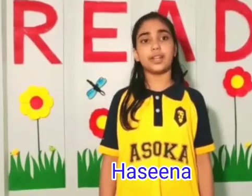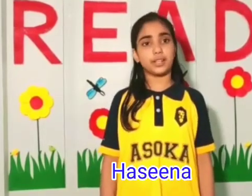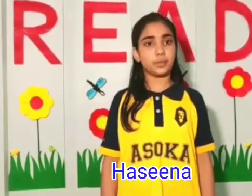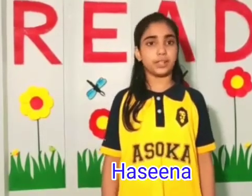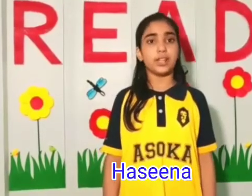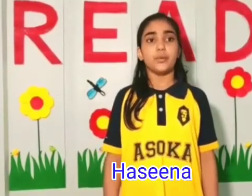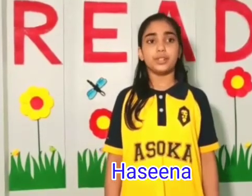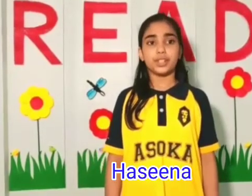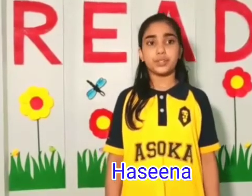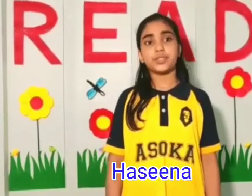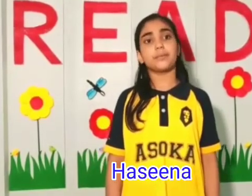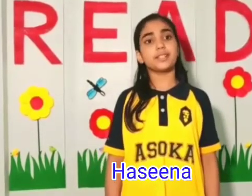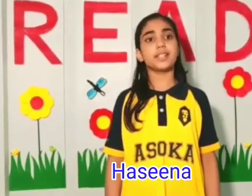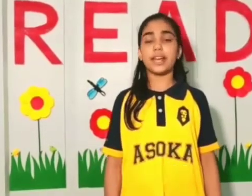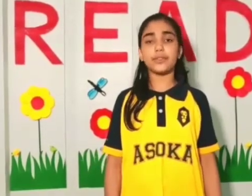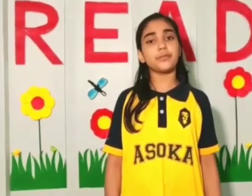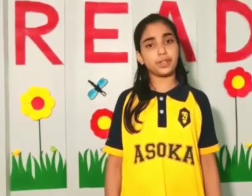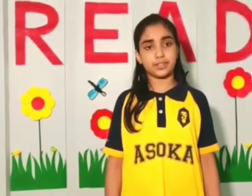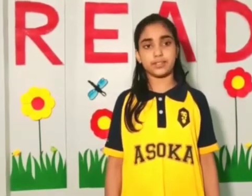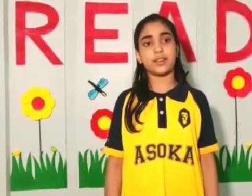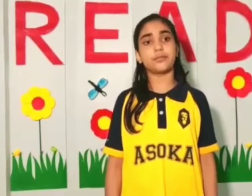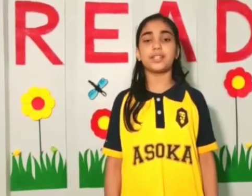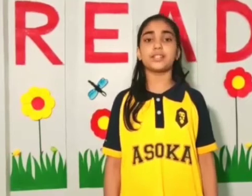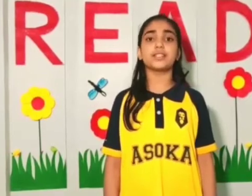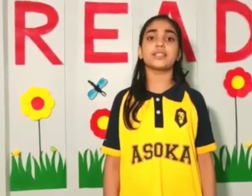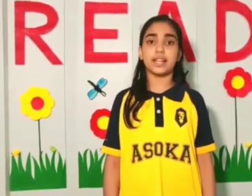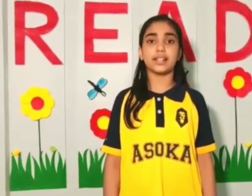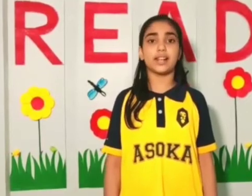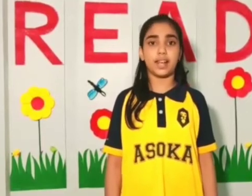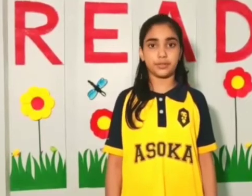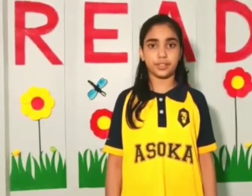and Adwait, will teach you some basic everyday phrases of the Indian Sign Language.